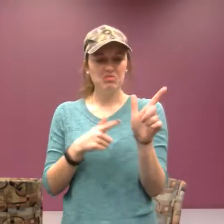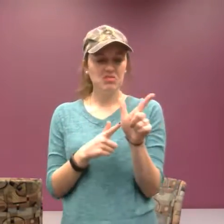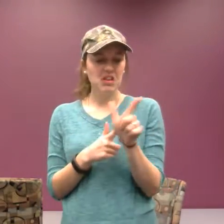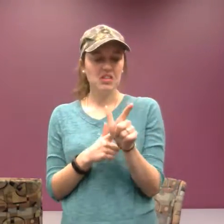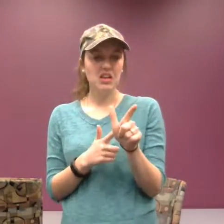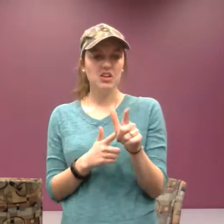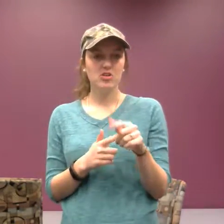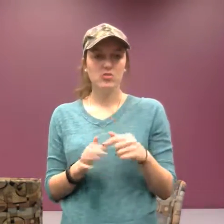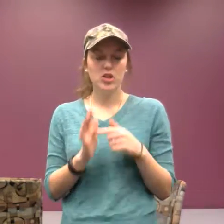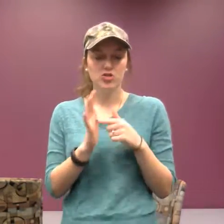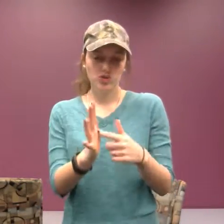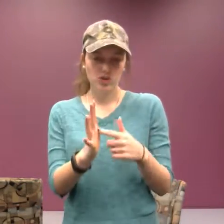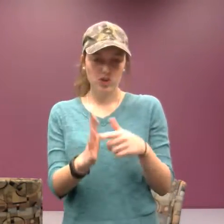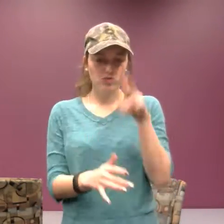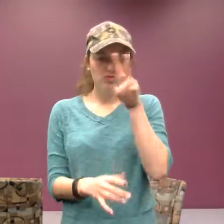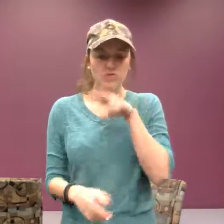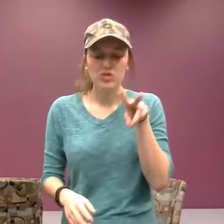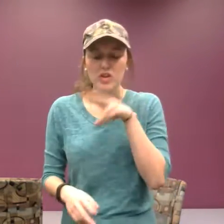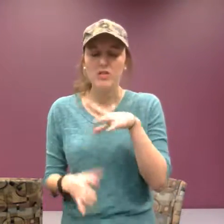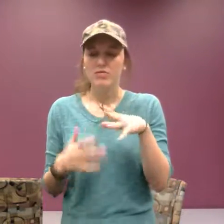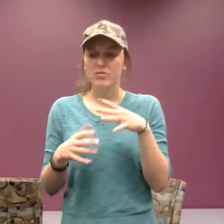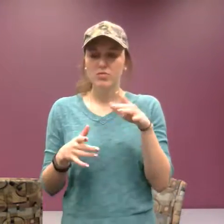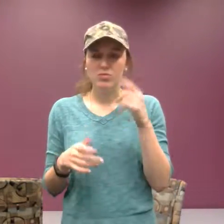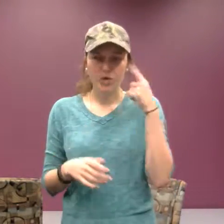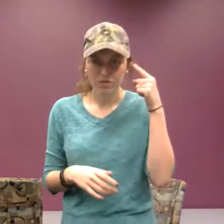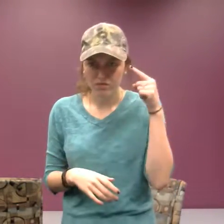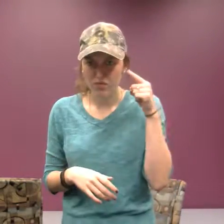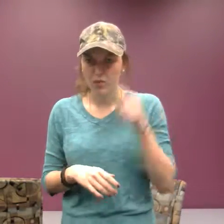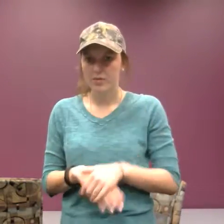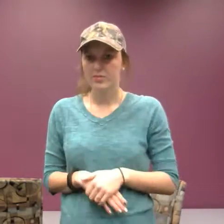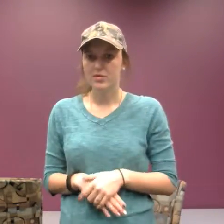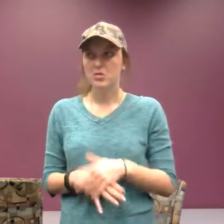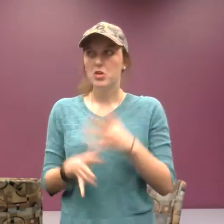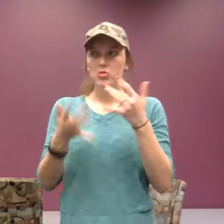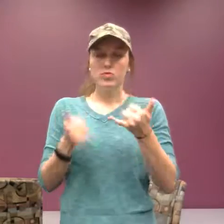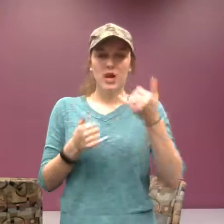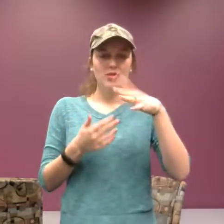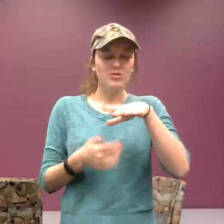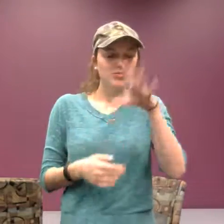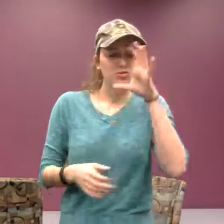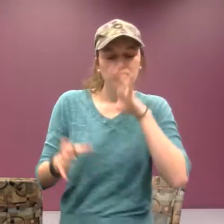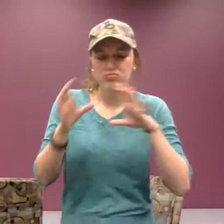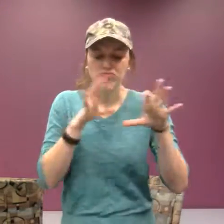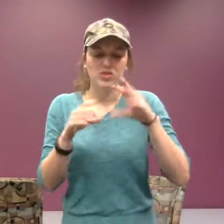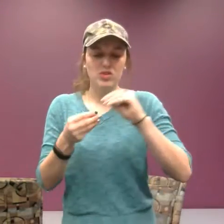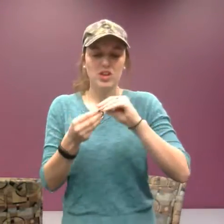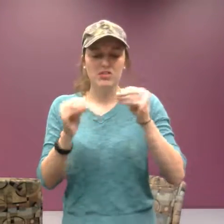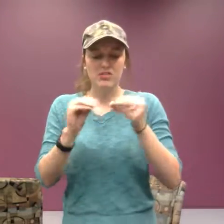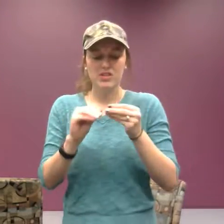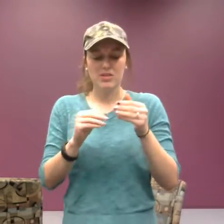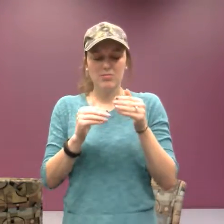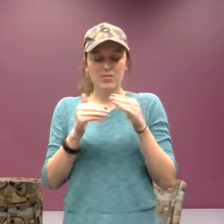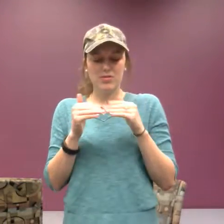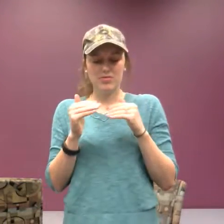case, we're looking for numbers, and we'd really like to know what the small one is, so we'd say n